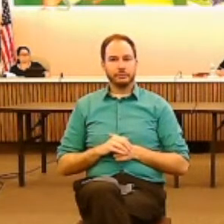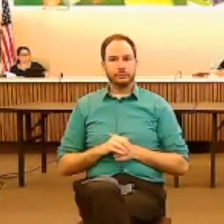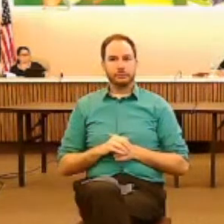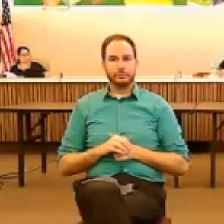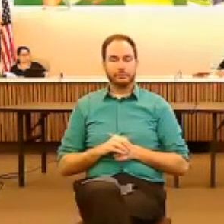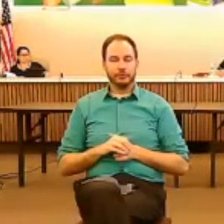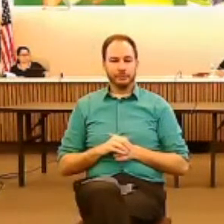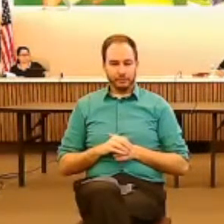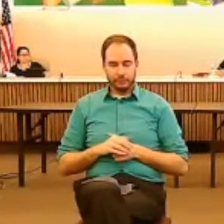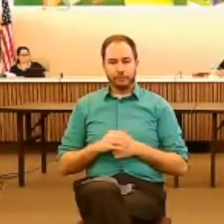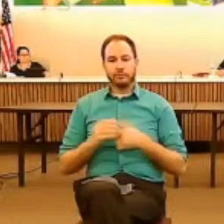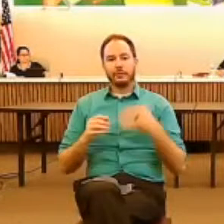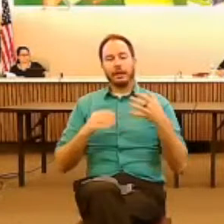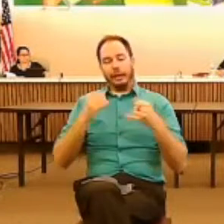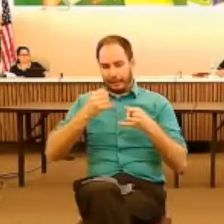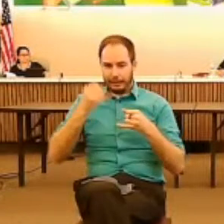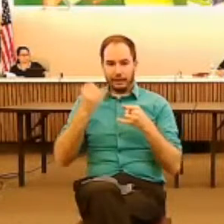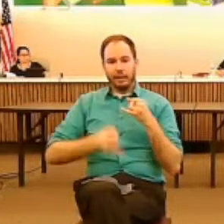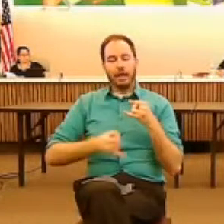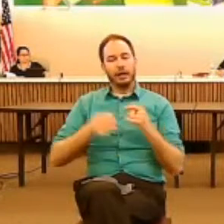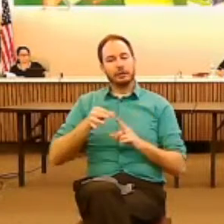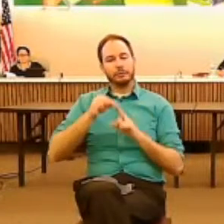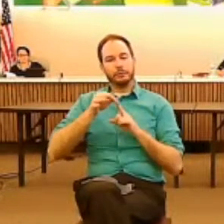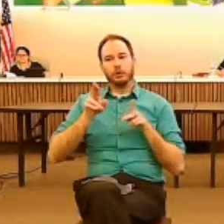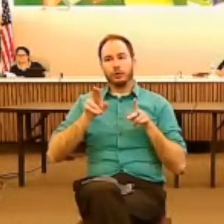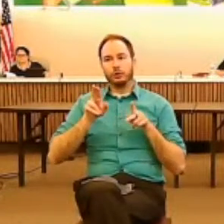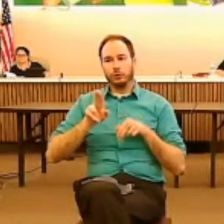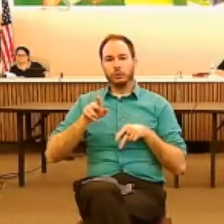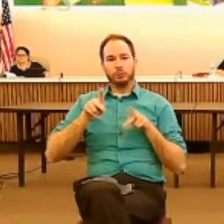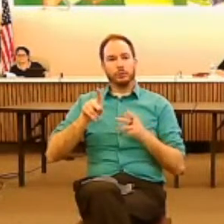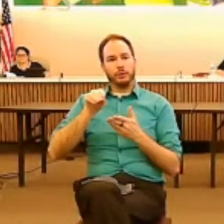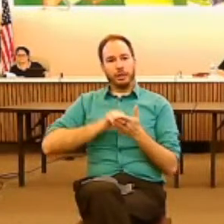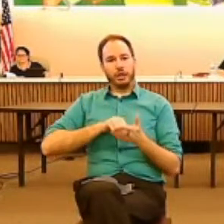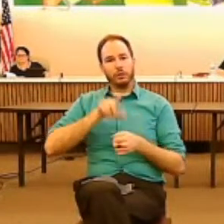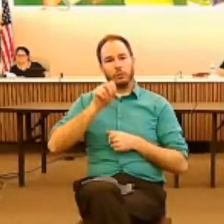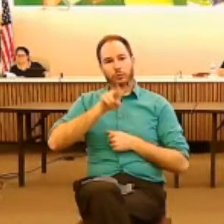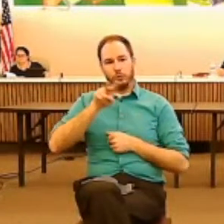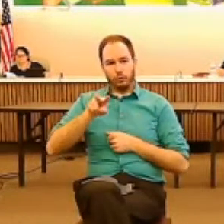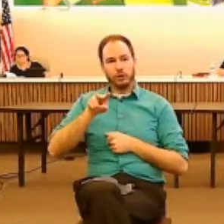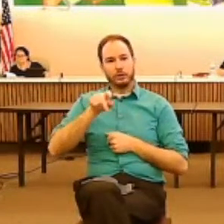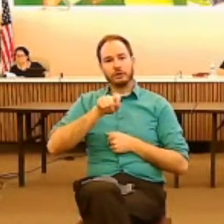Ready? And finally, we have special use permit application number